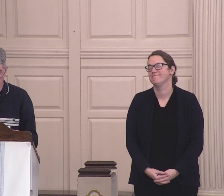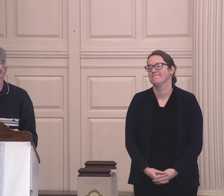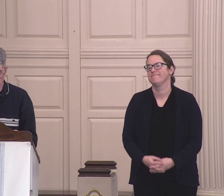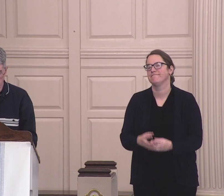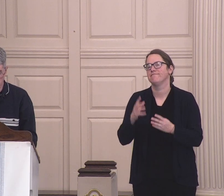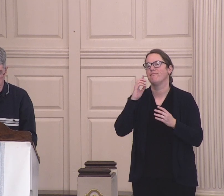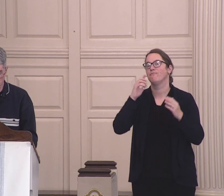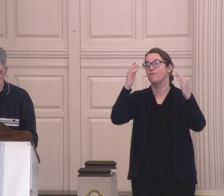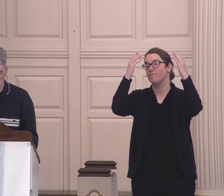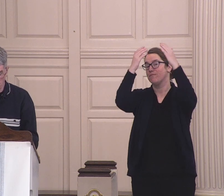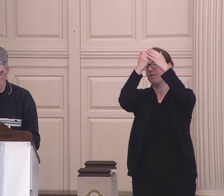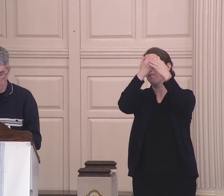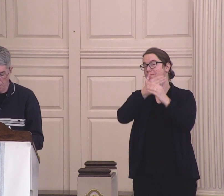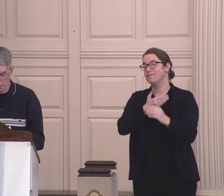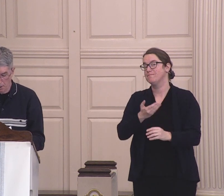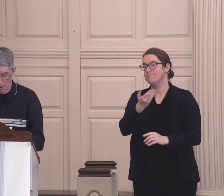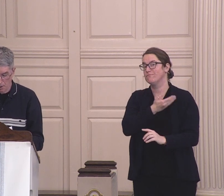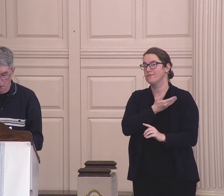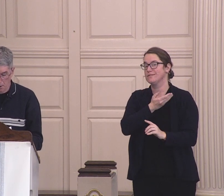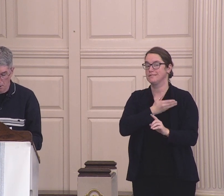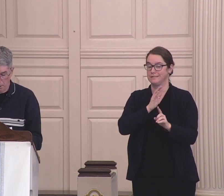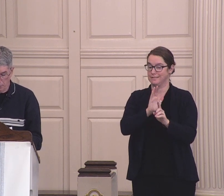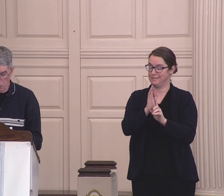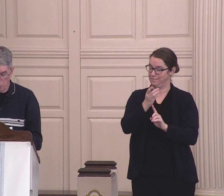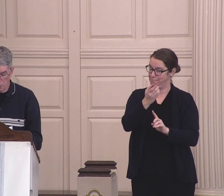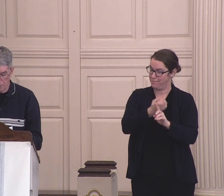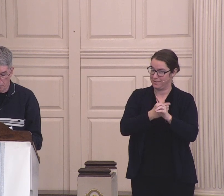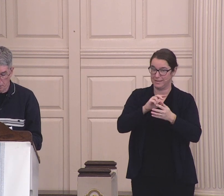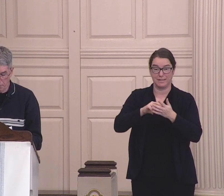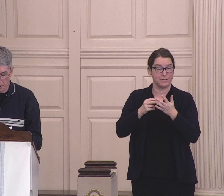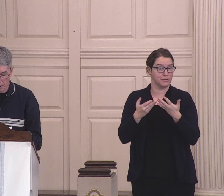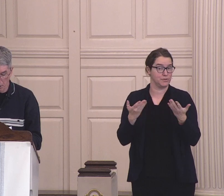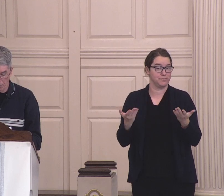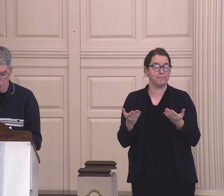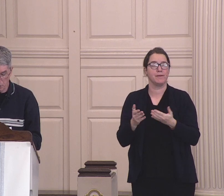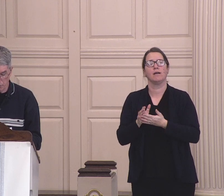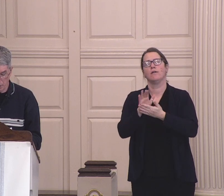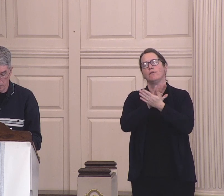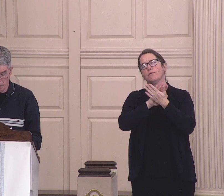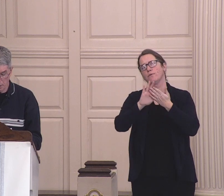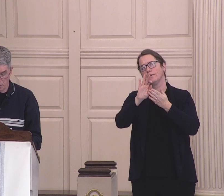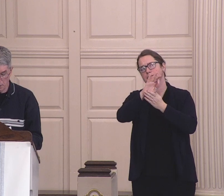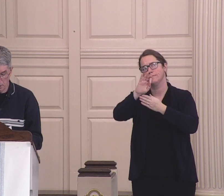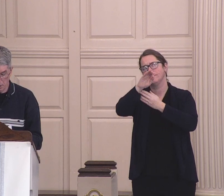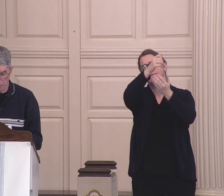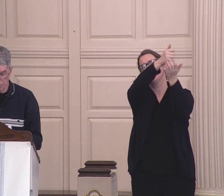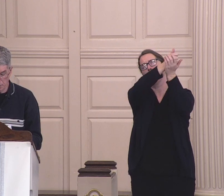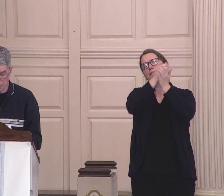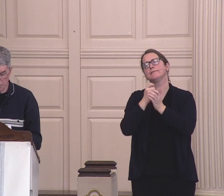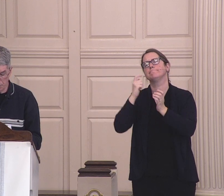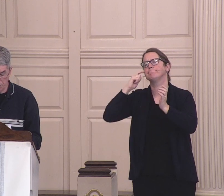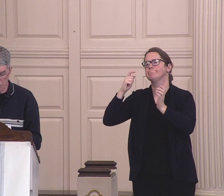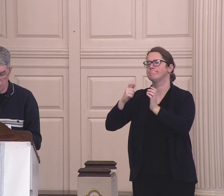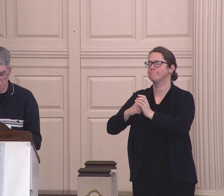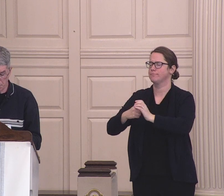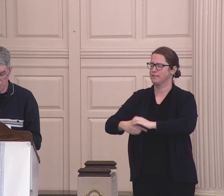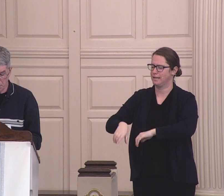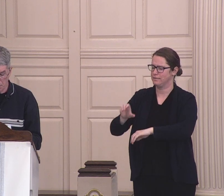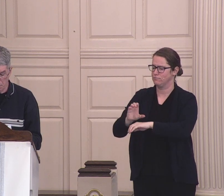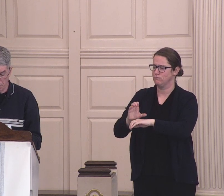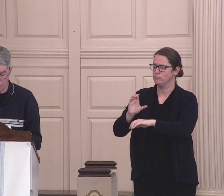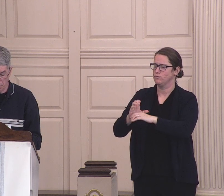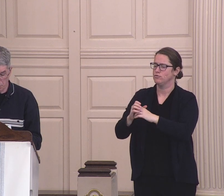For the Pope's monthly intention, that the Holy Spirit may help us to recognize the gift of different